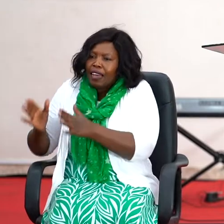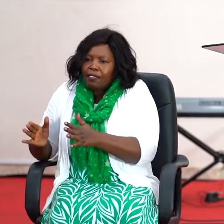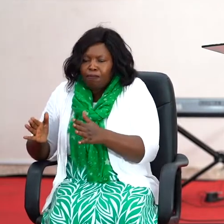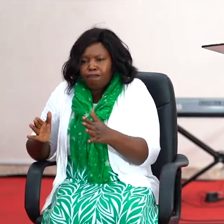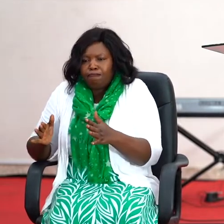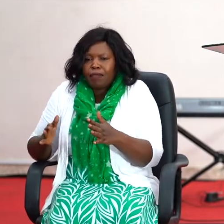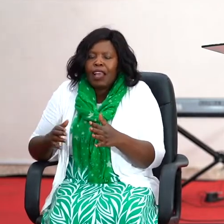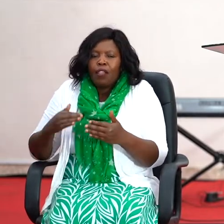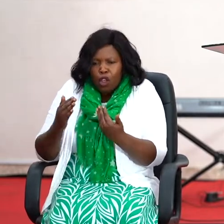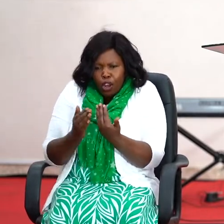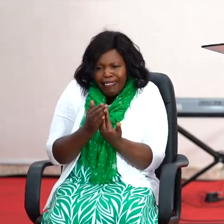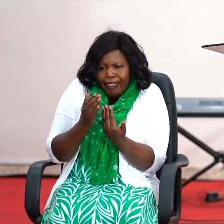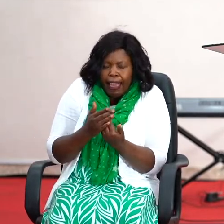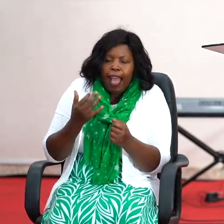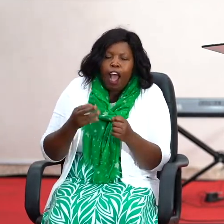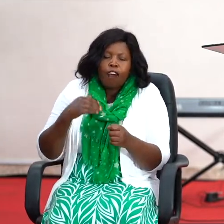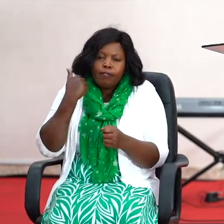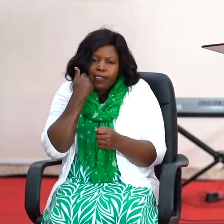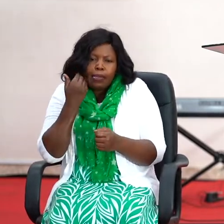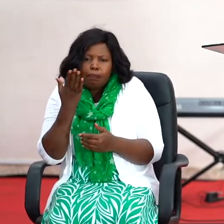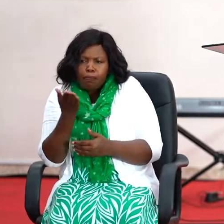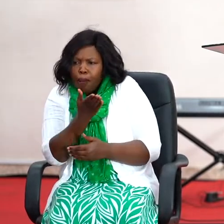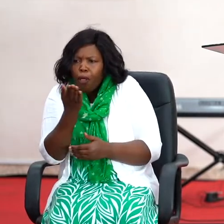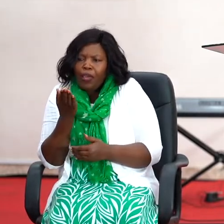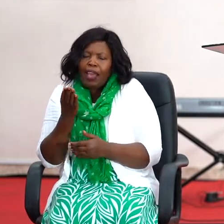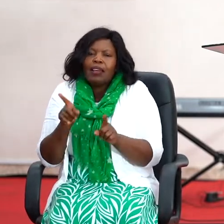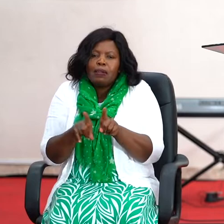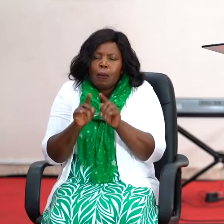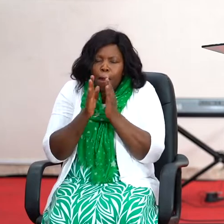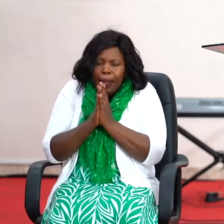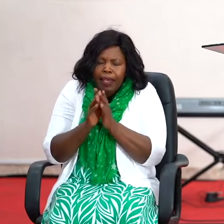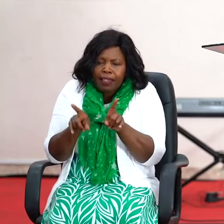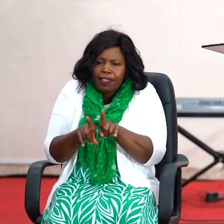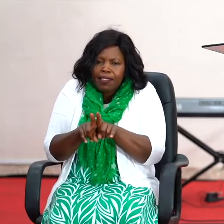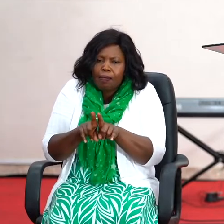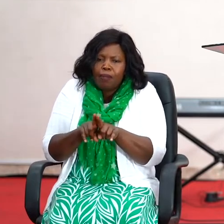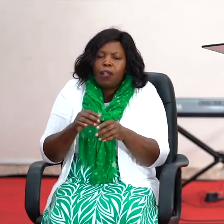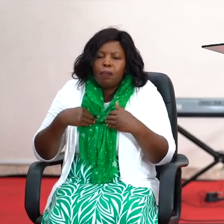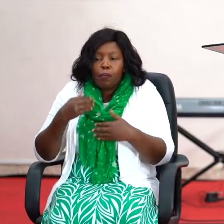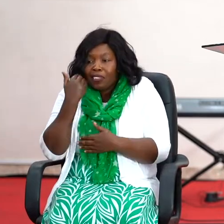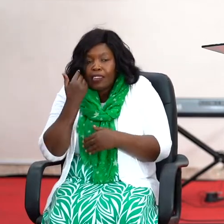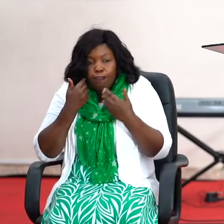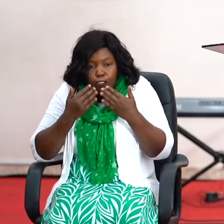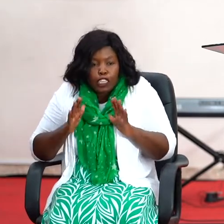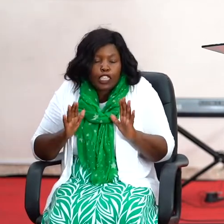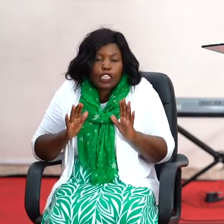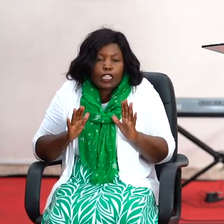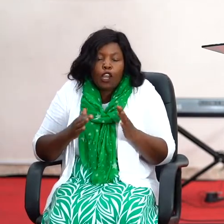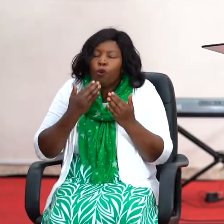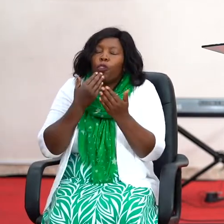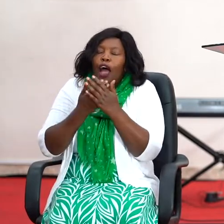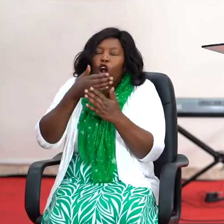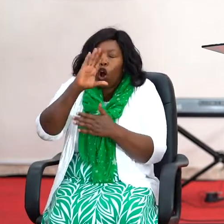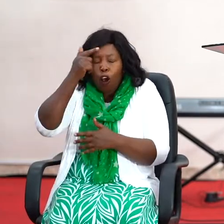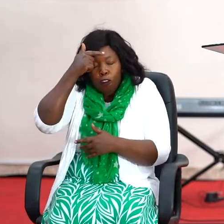are taking care of those who are sick. We pray even for those who are infected. We thank God as well